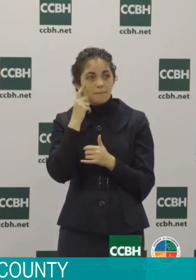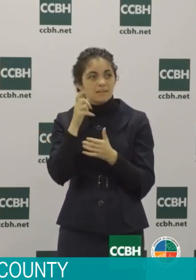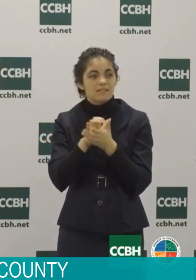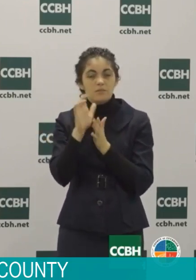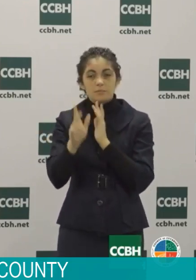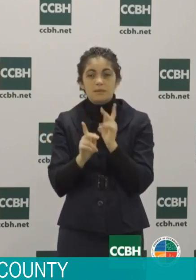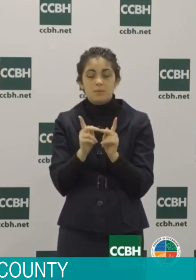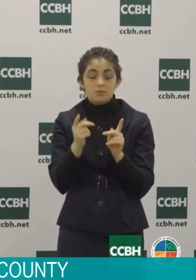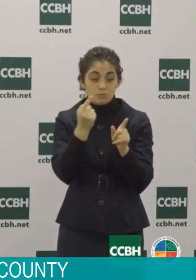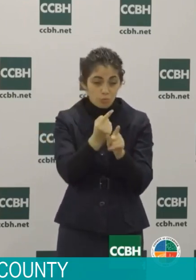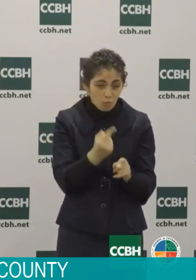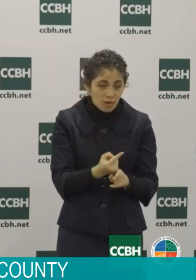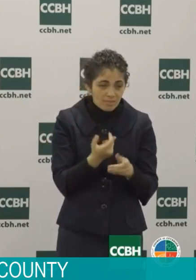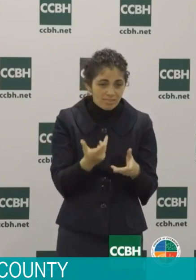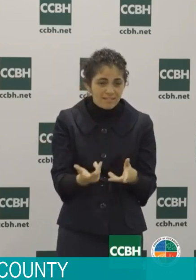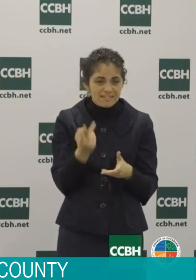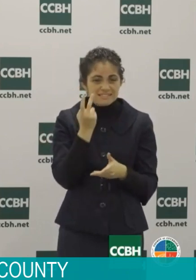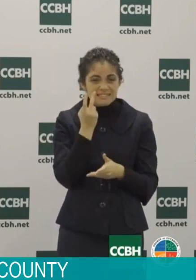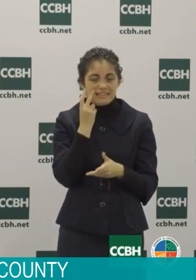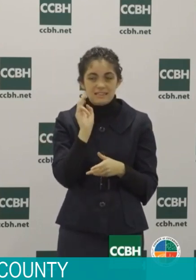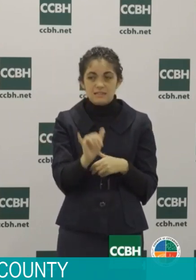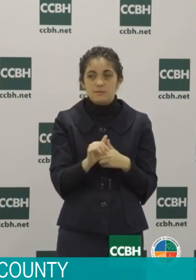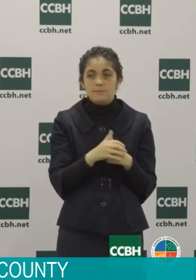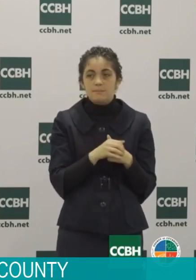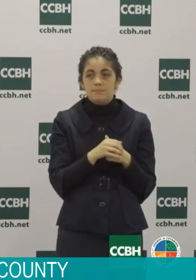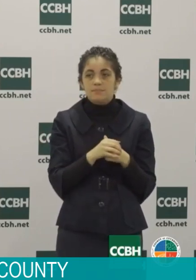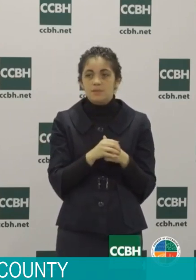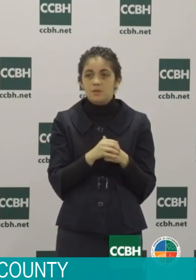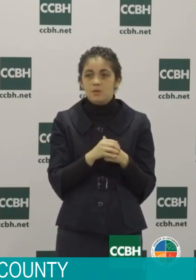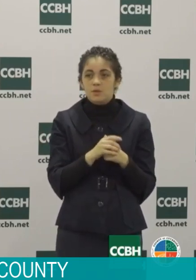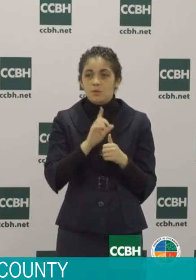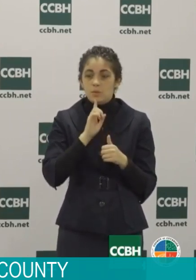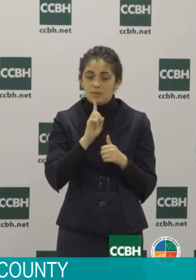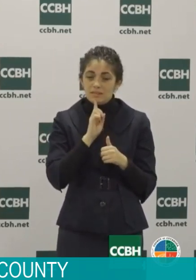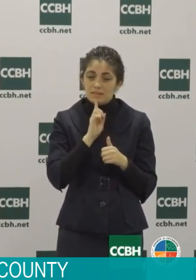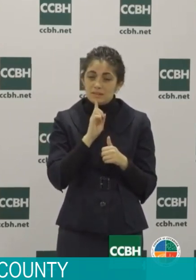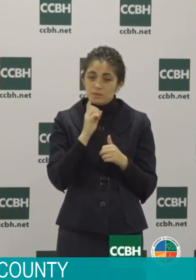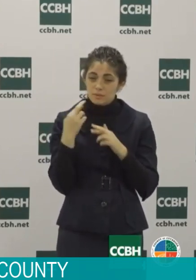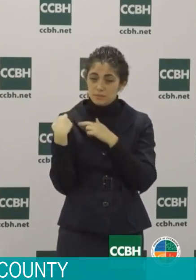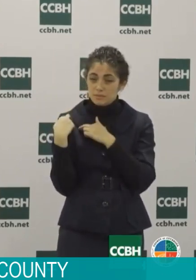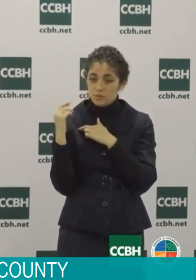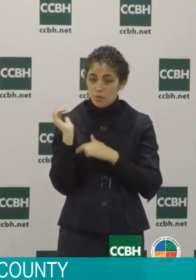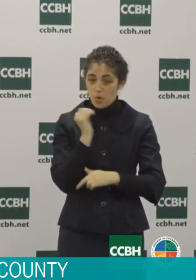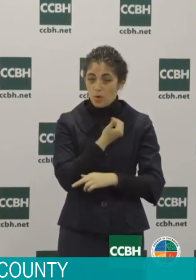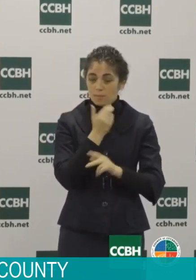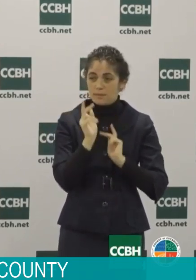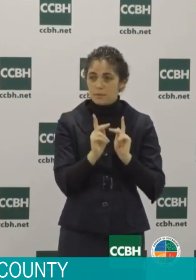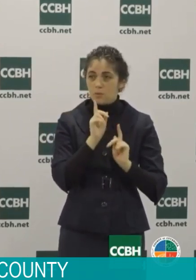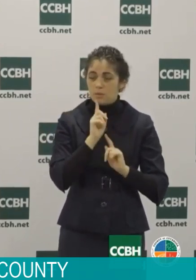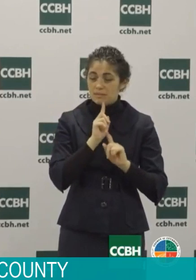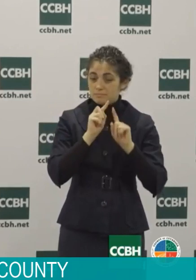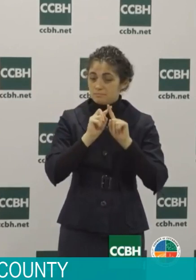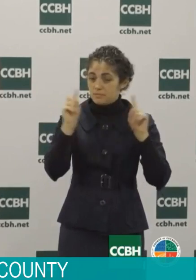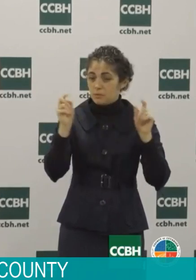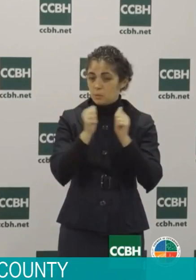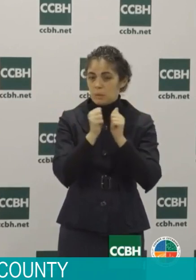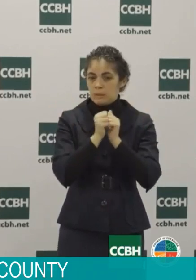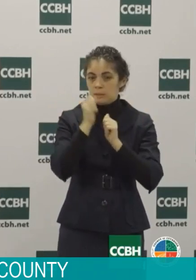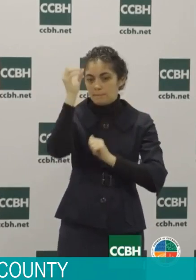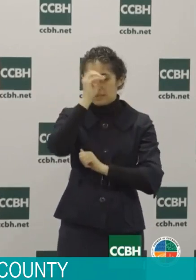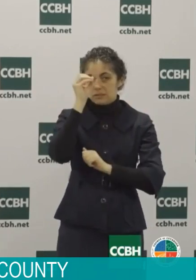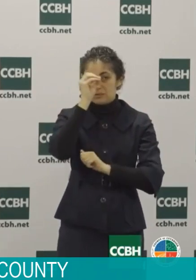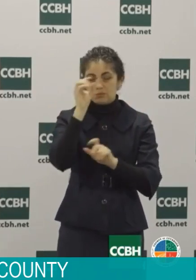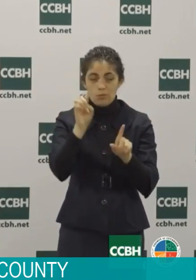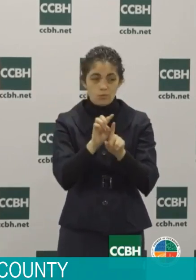people are trying to do the right thing. I think that is a default for our community. But where there are differences of opinion